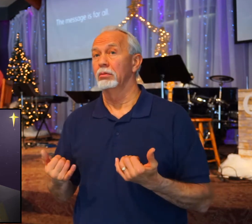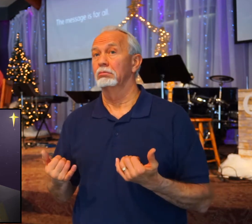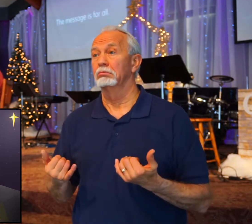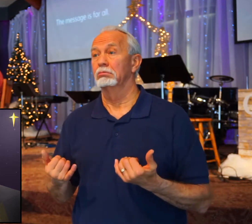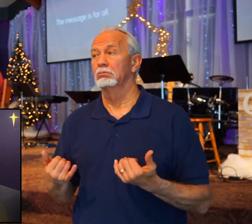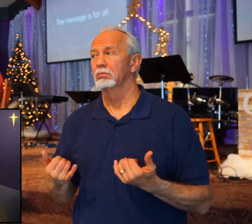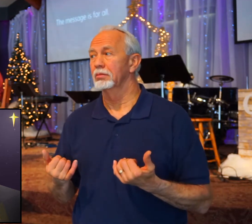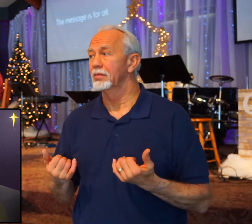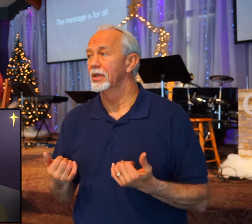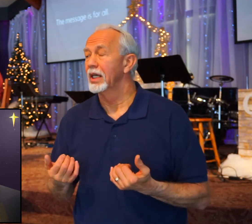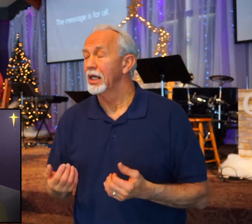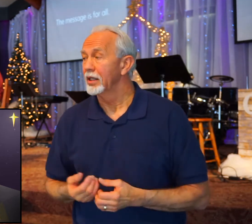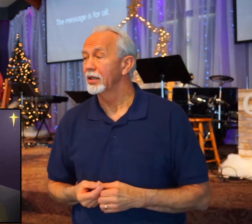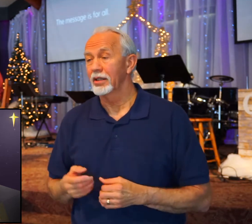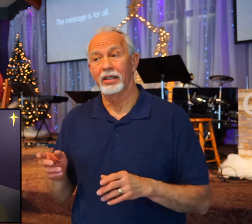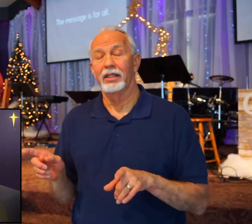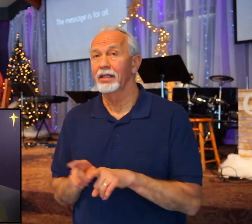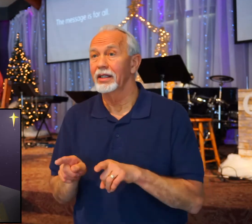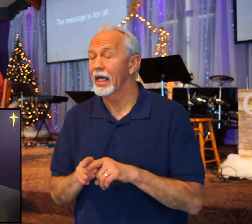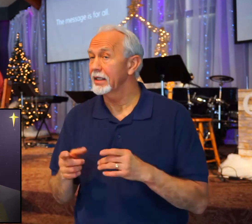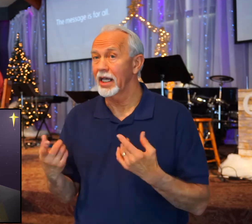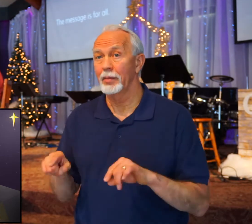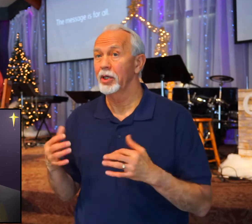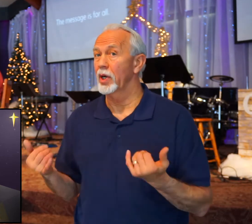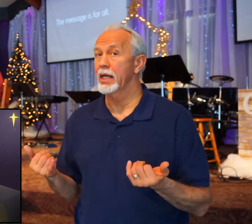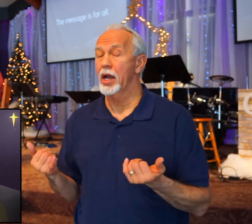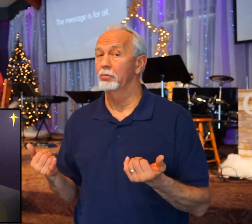maybe the wheel keeps on turning?